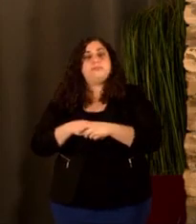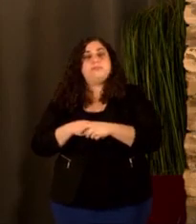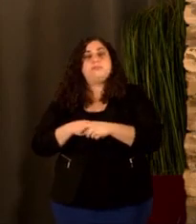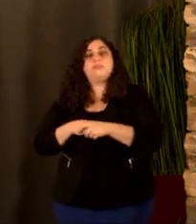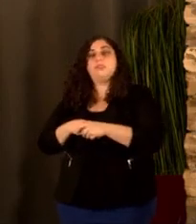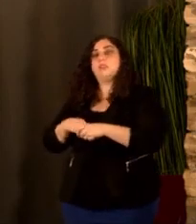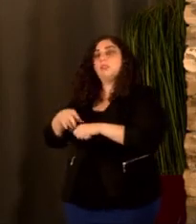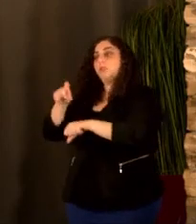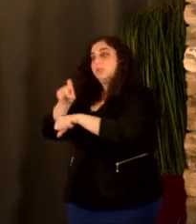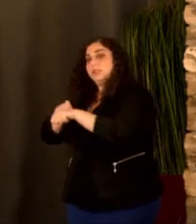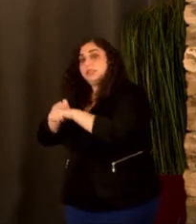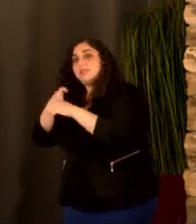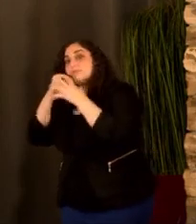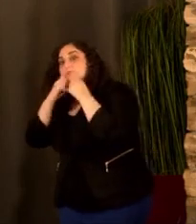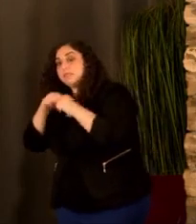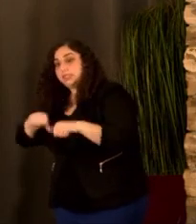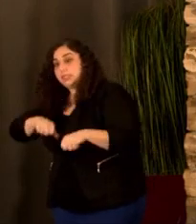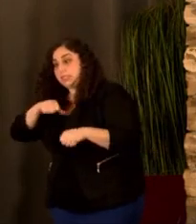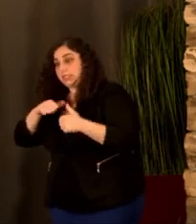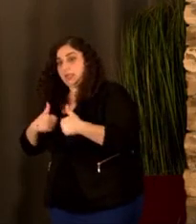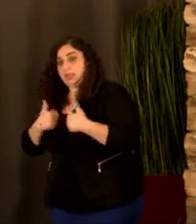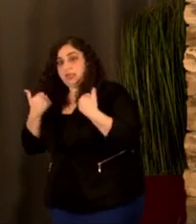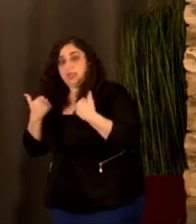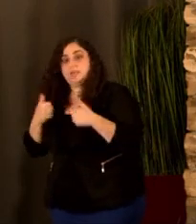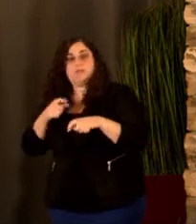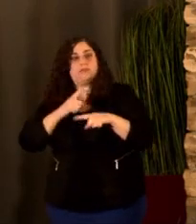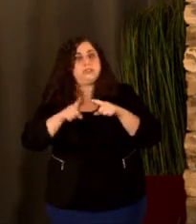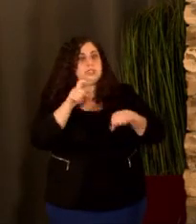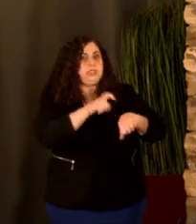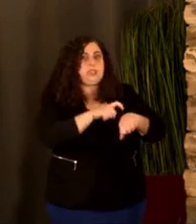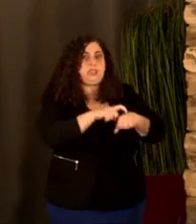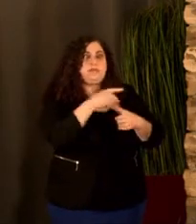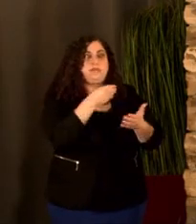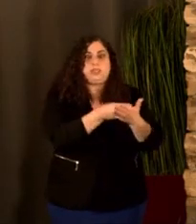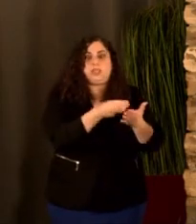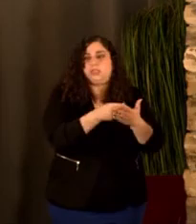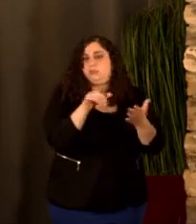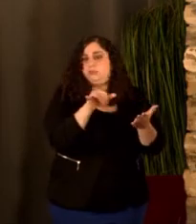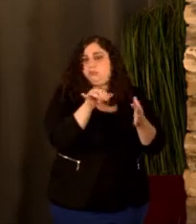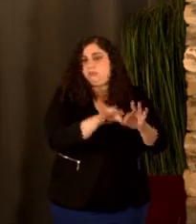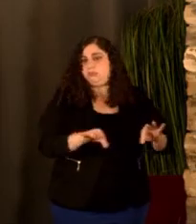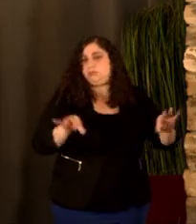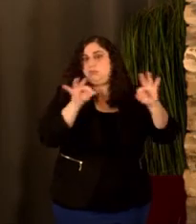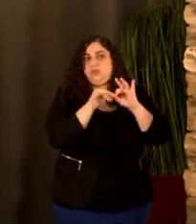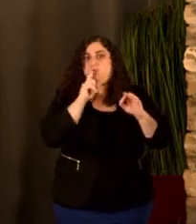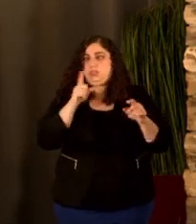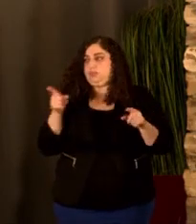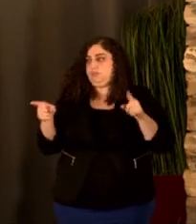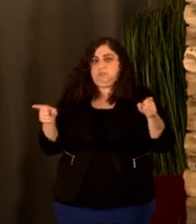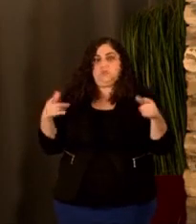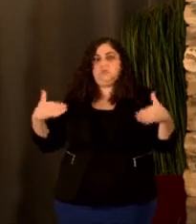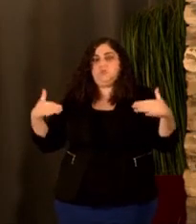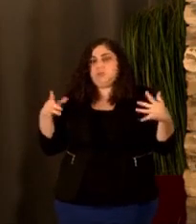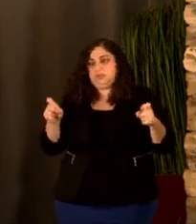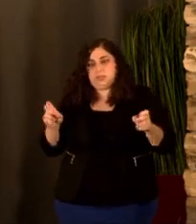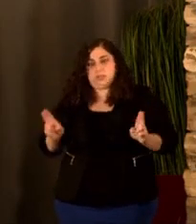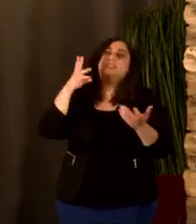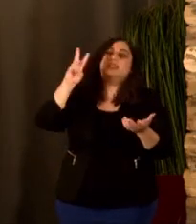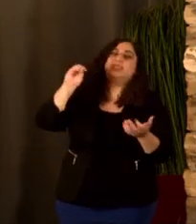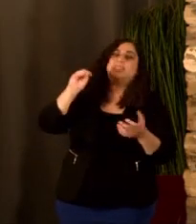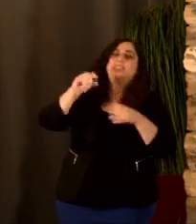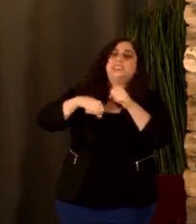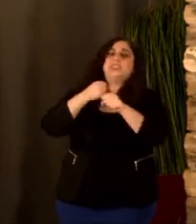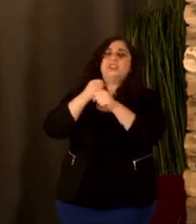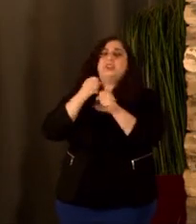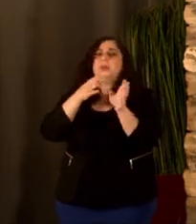time value of money, matters, then we've got to drive this agenda with the urgency that is required. I'm not interested in 6-year plans, 60-year plans. I